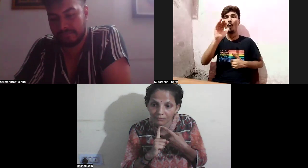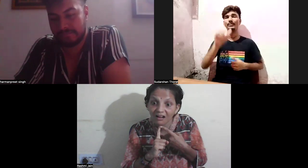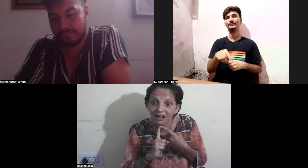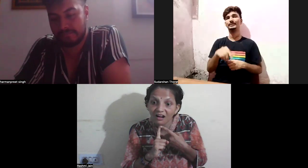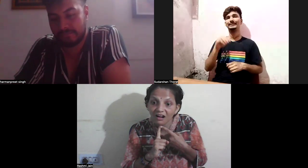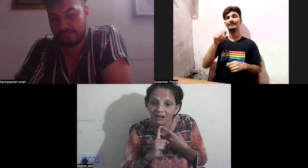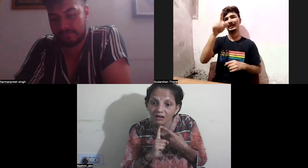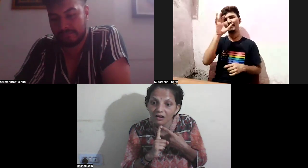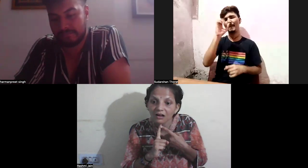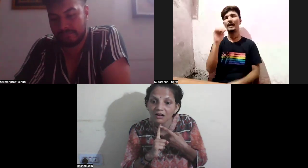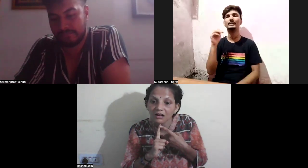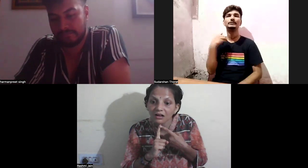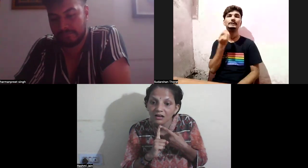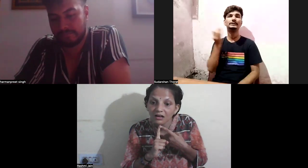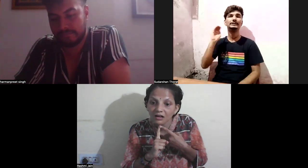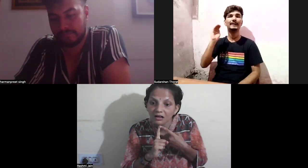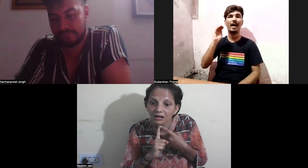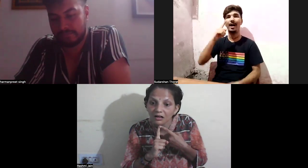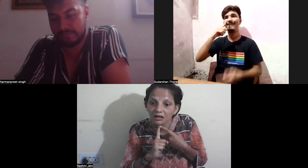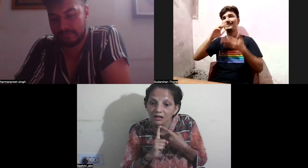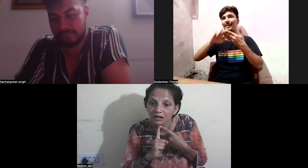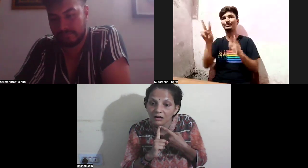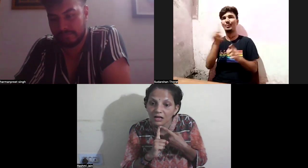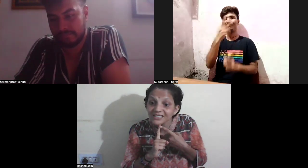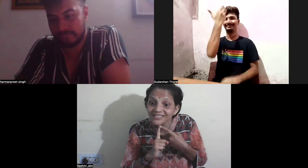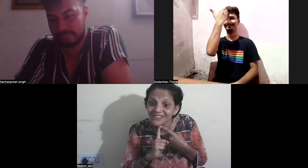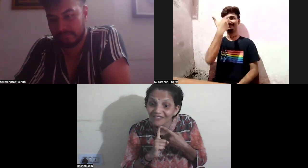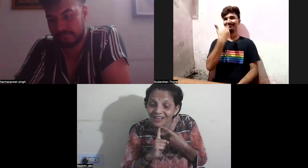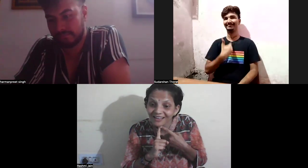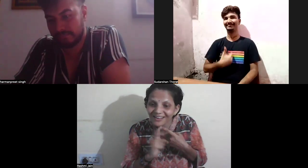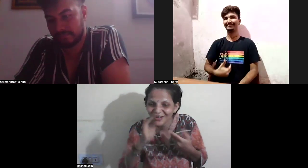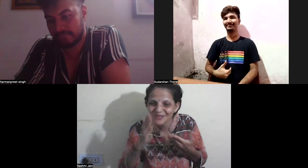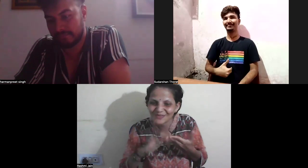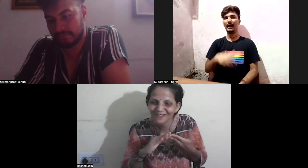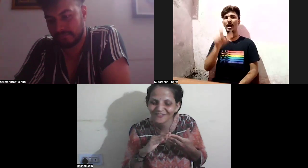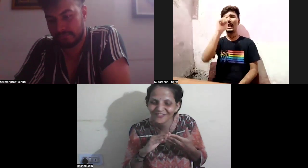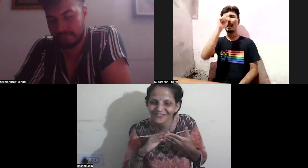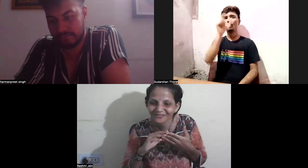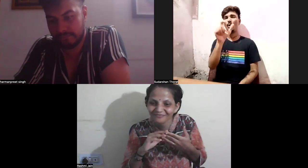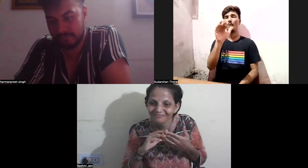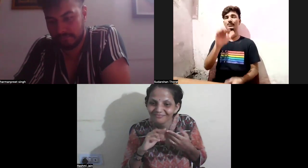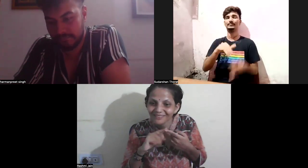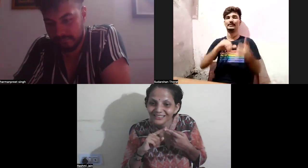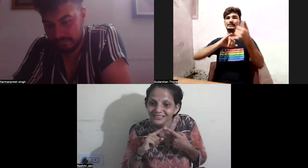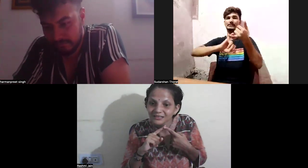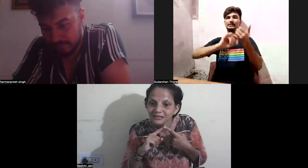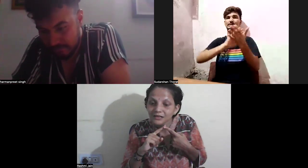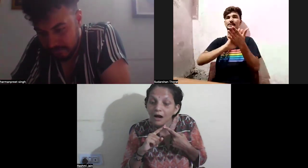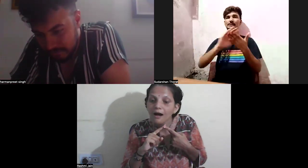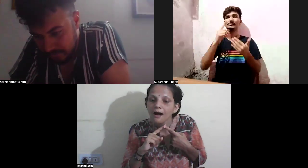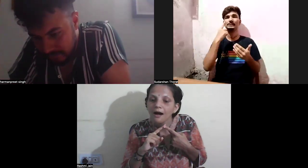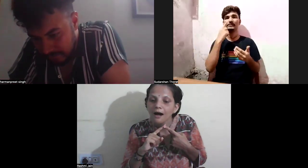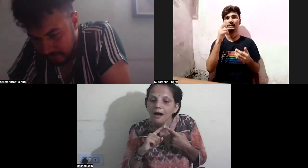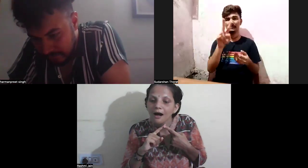So there would be some people who would be having a facial hairs. You know, to Shiva's wife, so Shivas have a